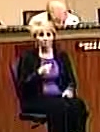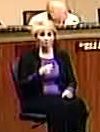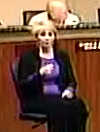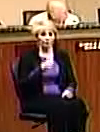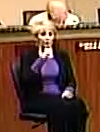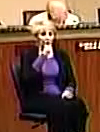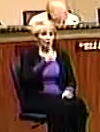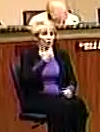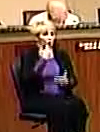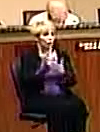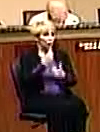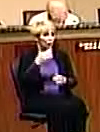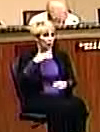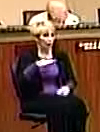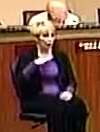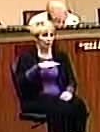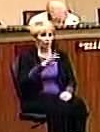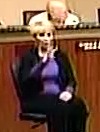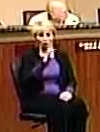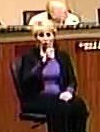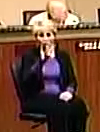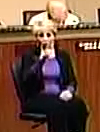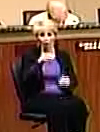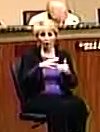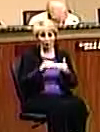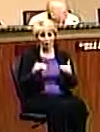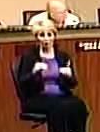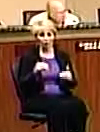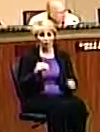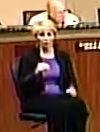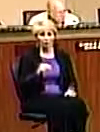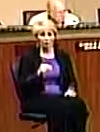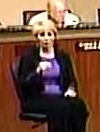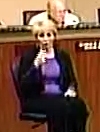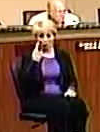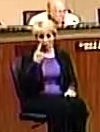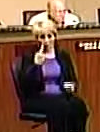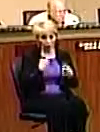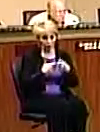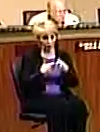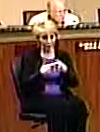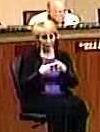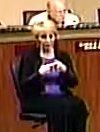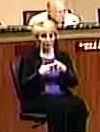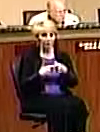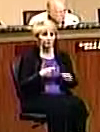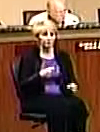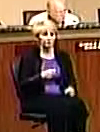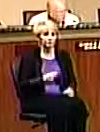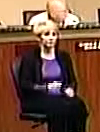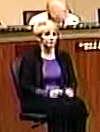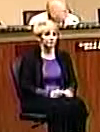not credit worthy, $440. One utility.